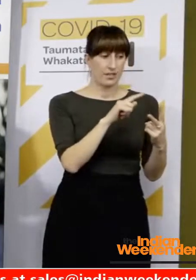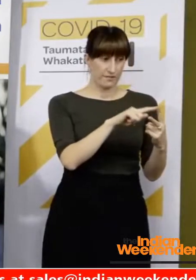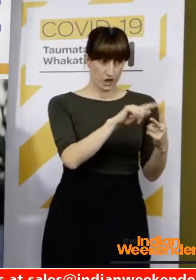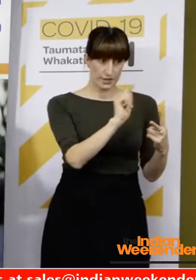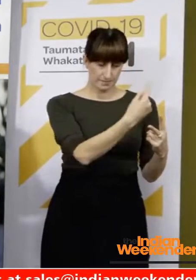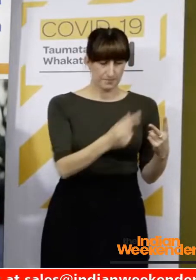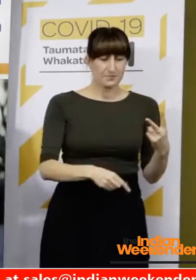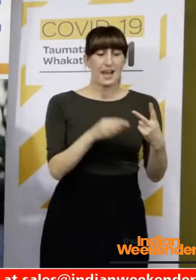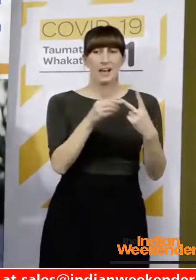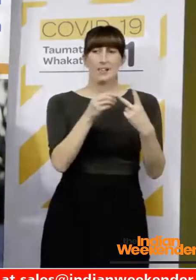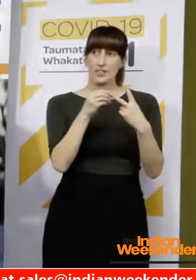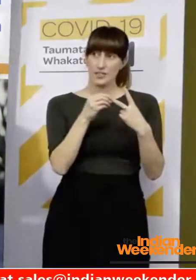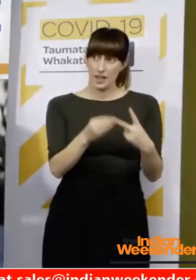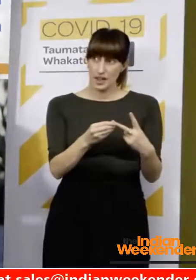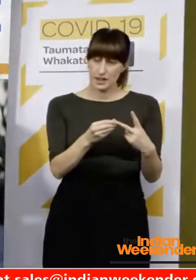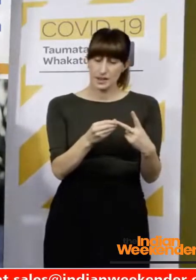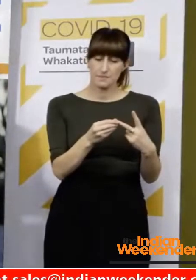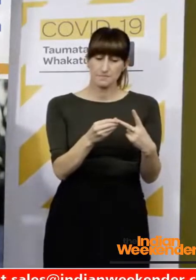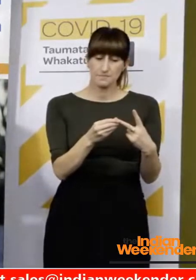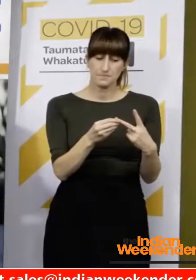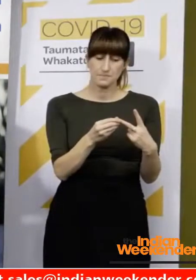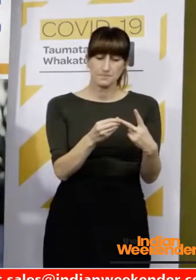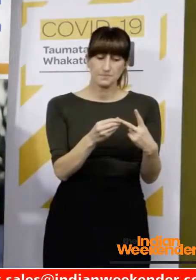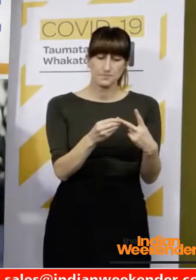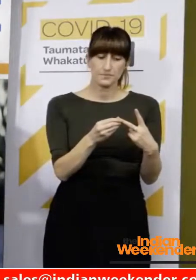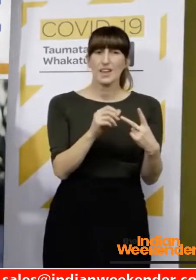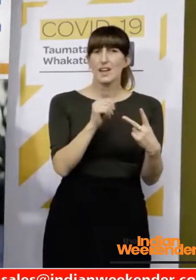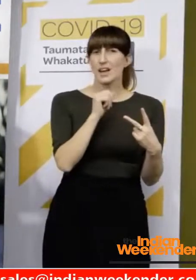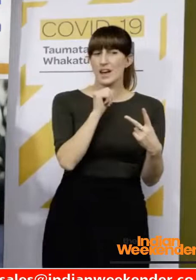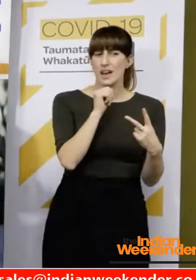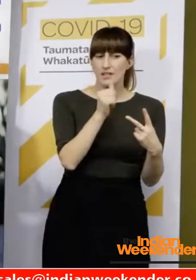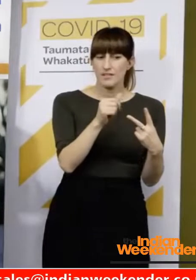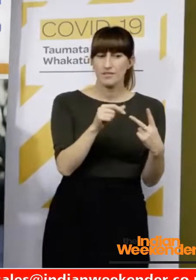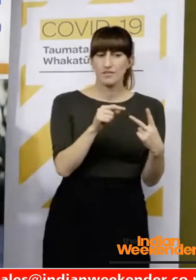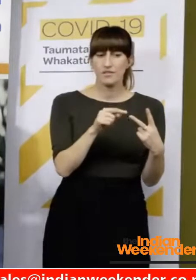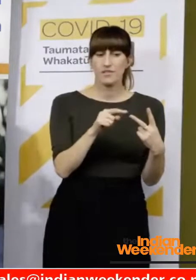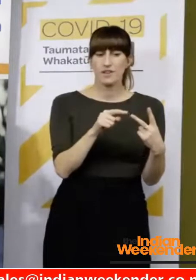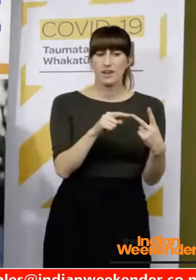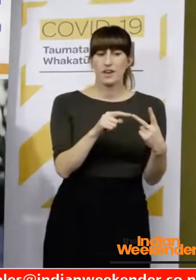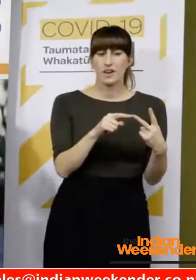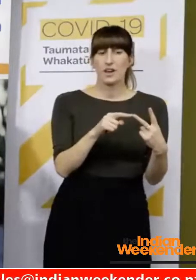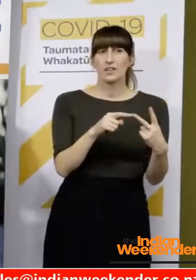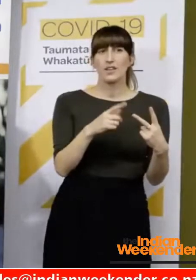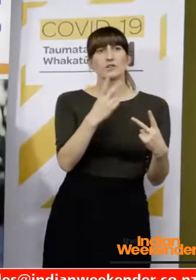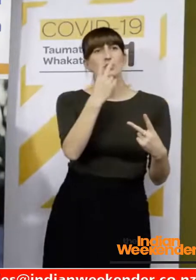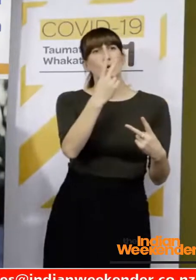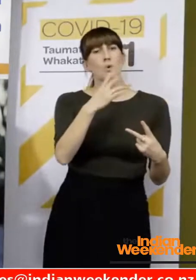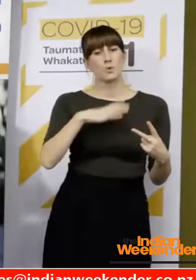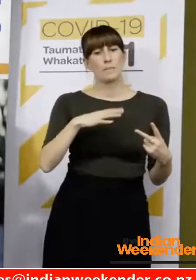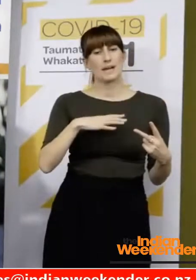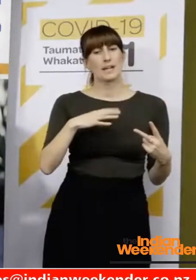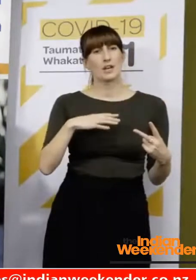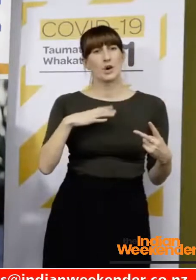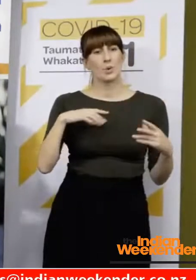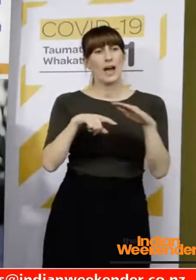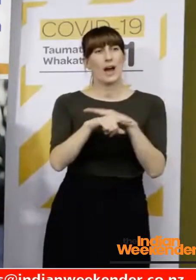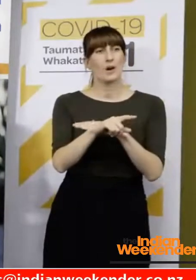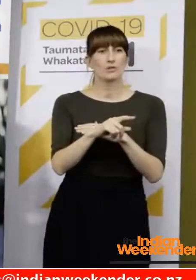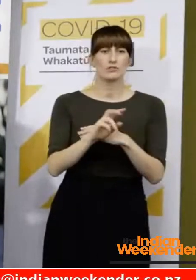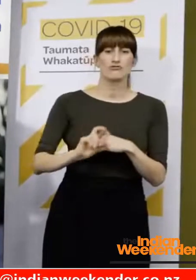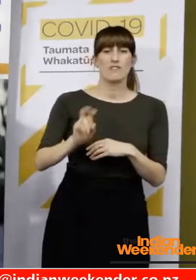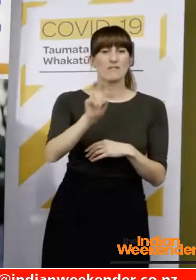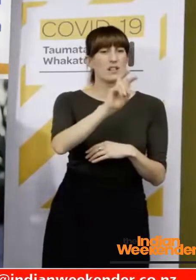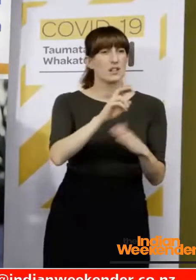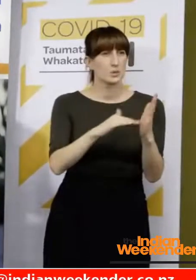to my week ahead, I am in Wellington tomorrow, but also intend this week to travel to Auckland to meet